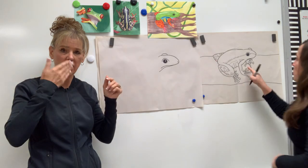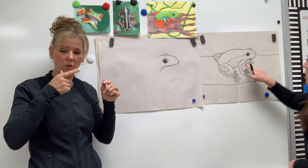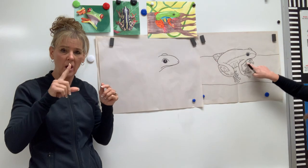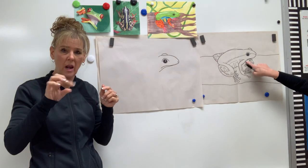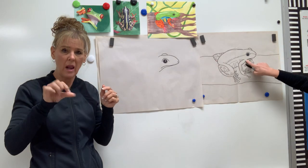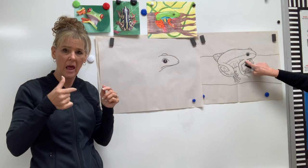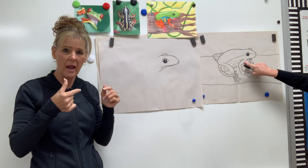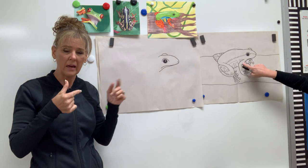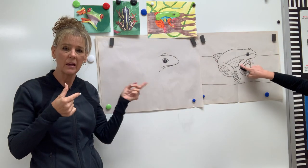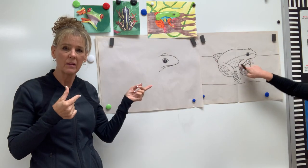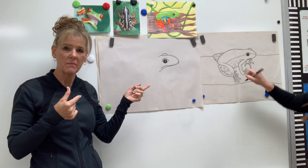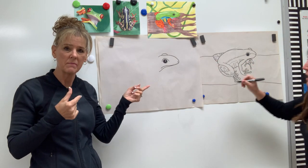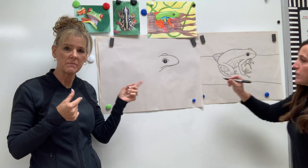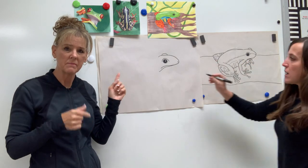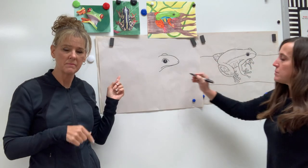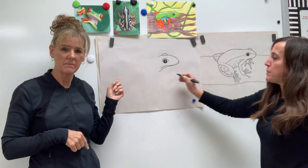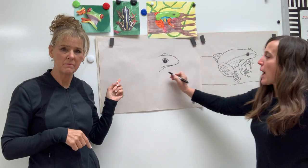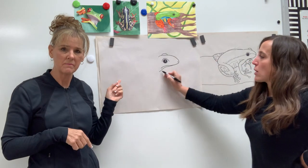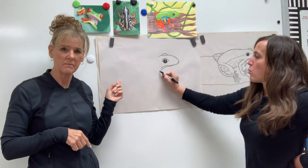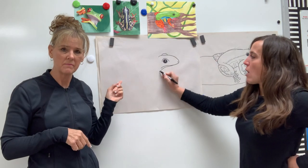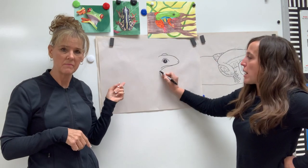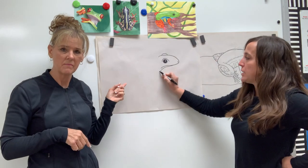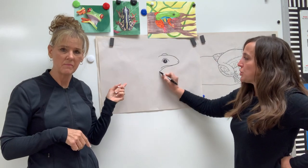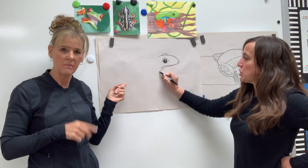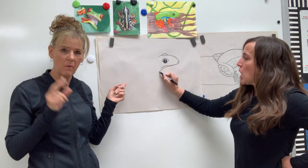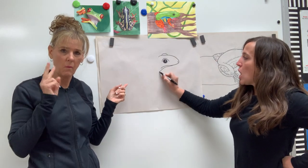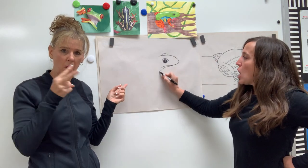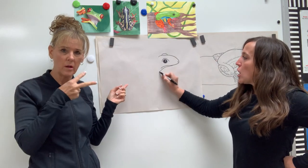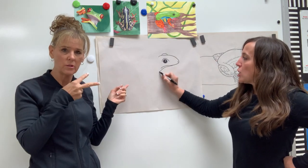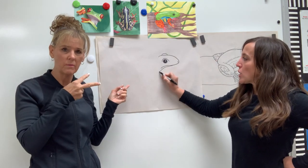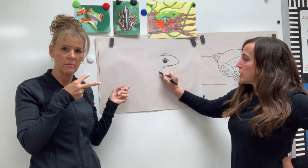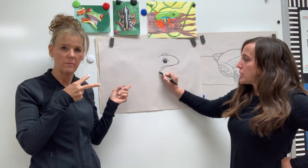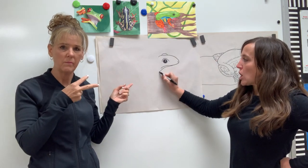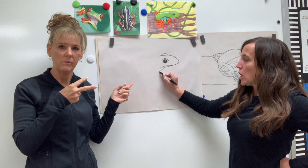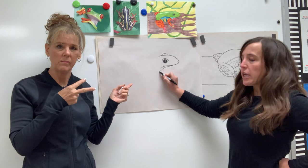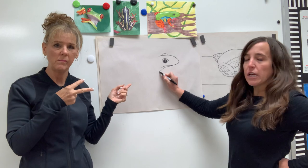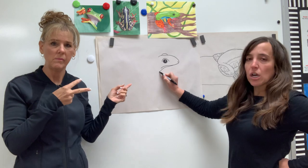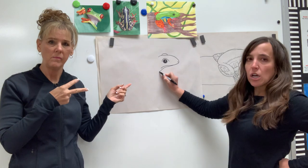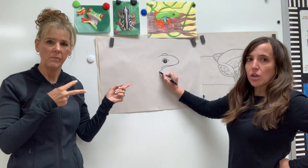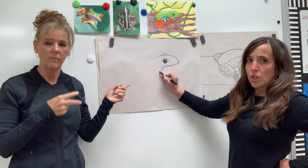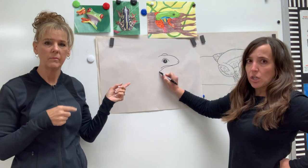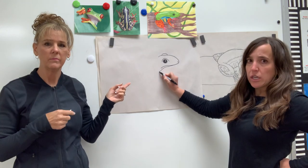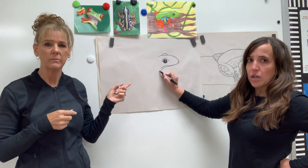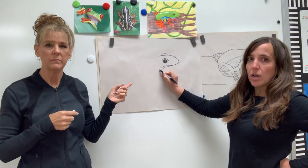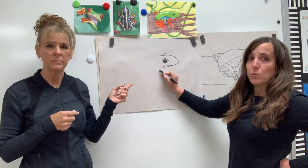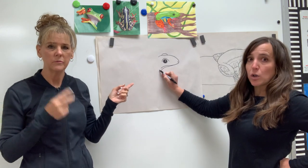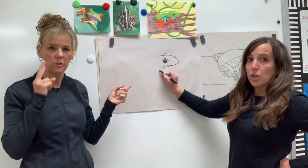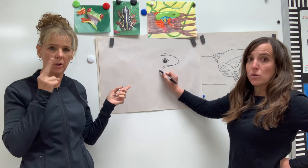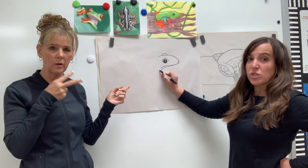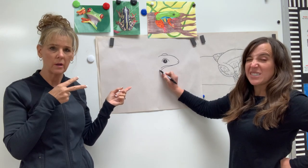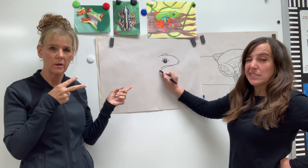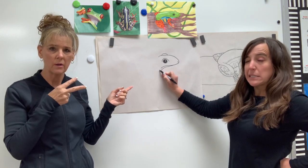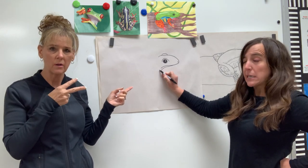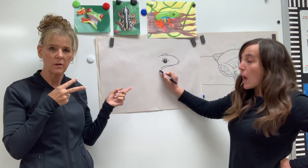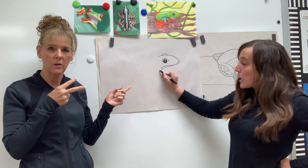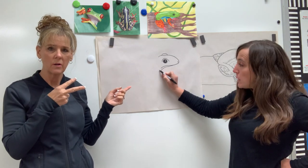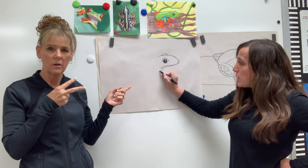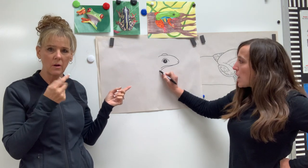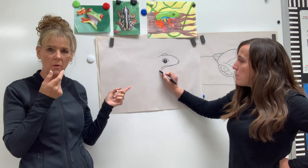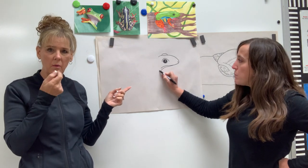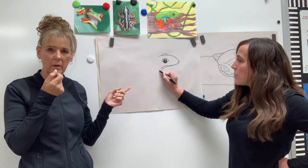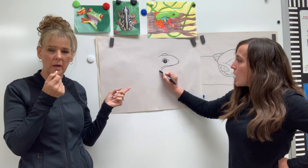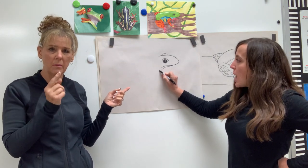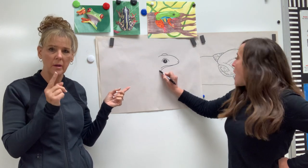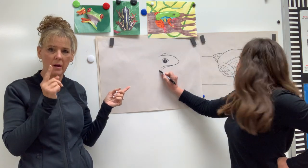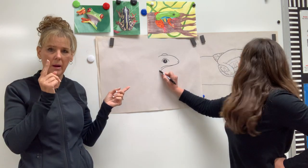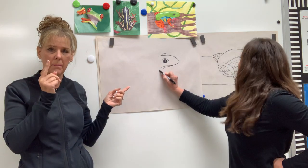So, I'm gonna make a slanted line that comes back. Watch, you're gonna start here, you're gonna look here, and we're gonna go just a tiny bit